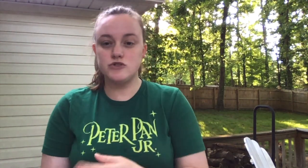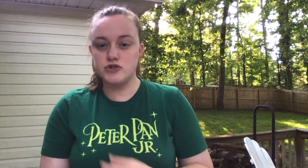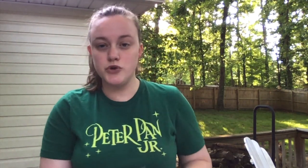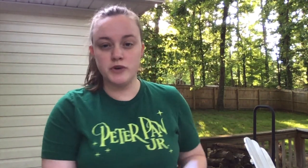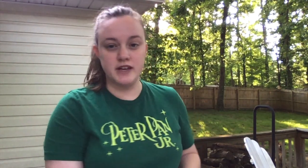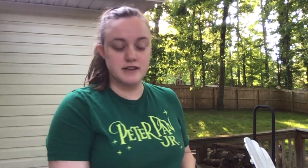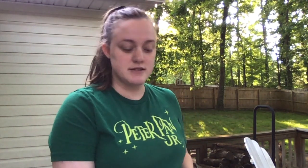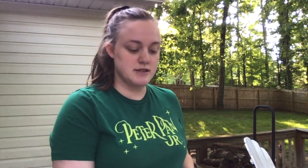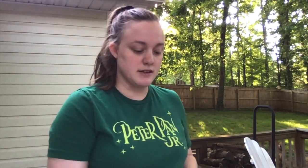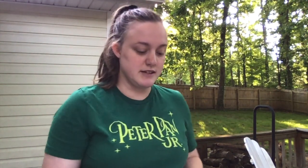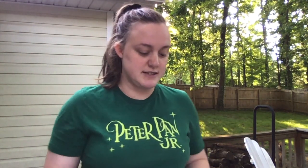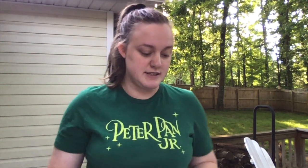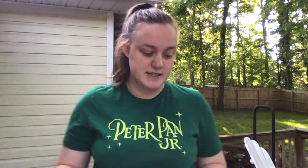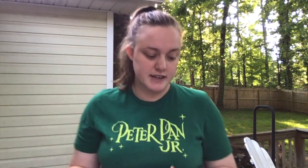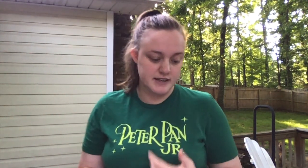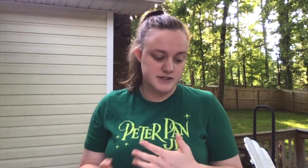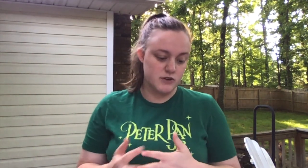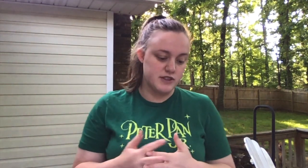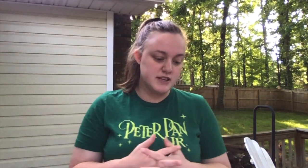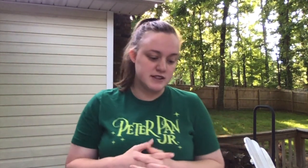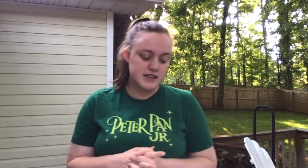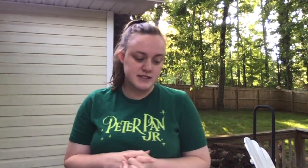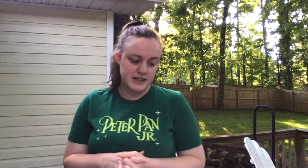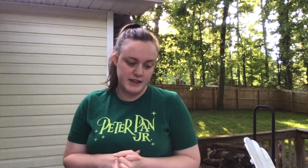2 kids, Liz and Dick. And so these kids